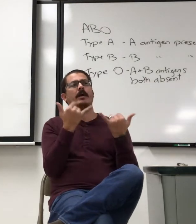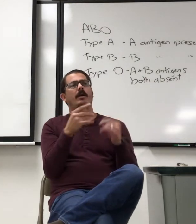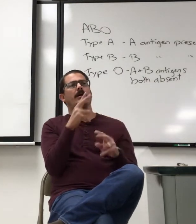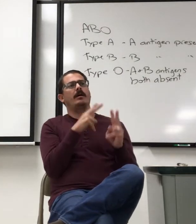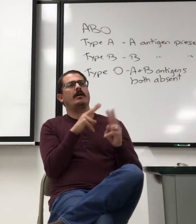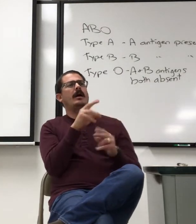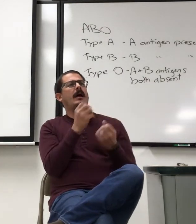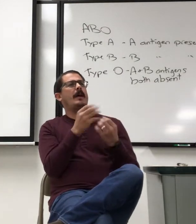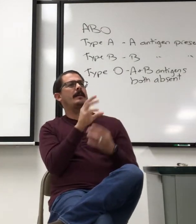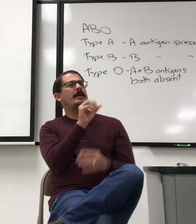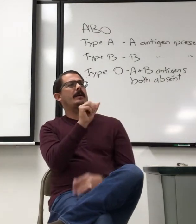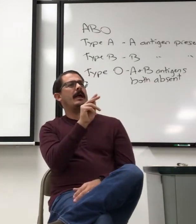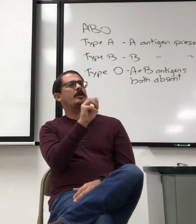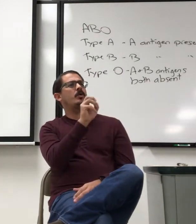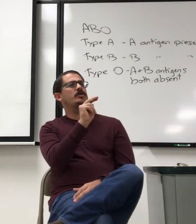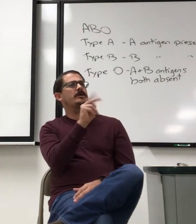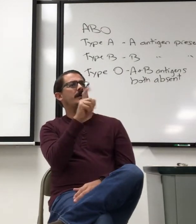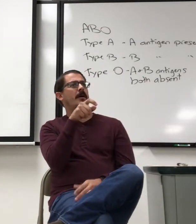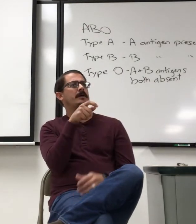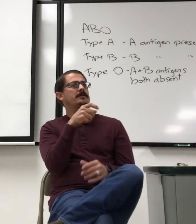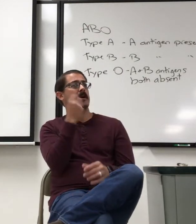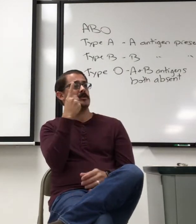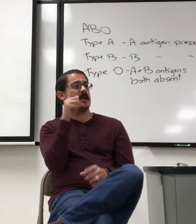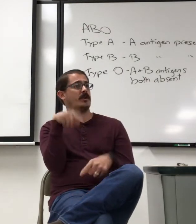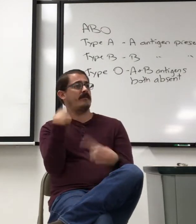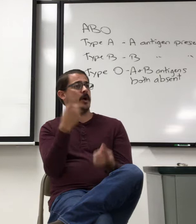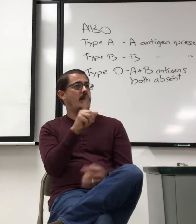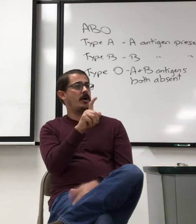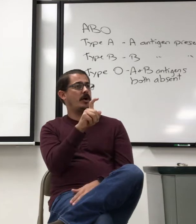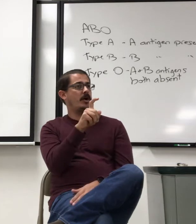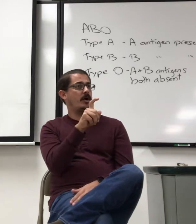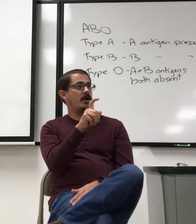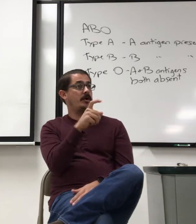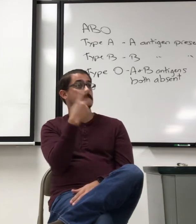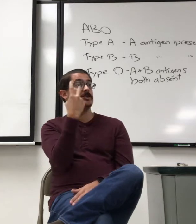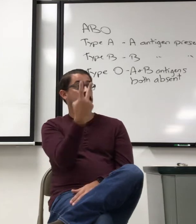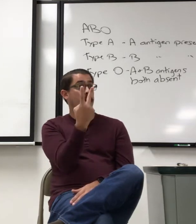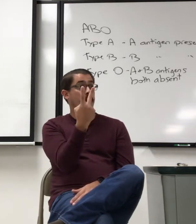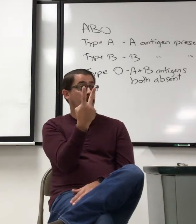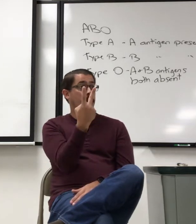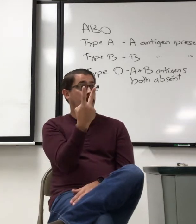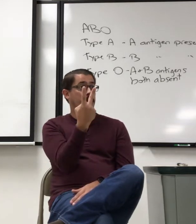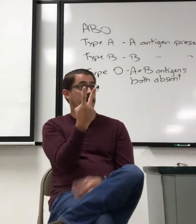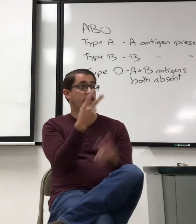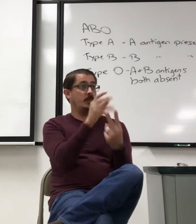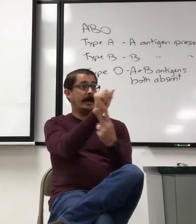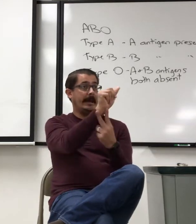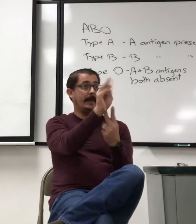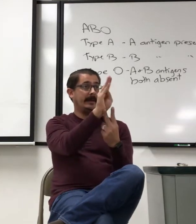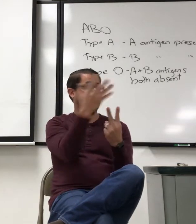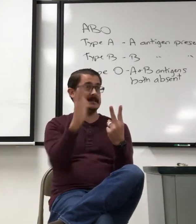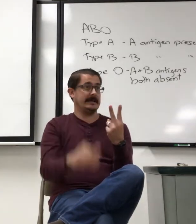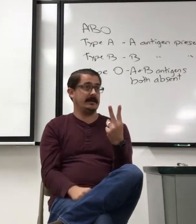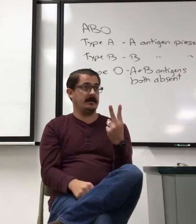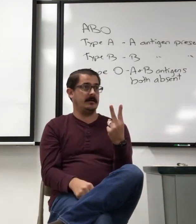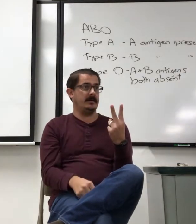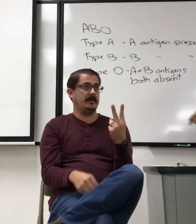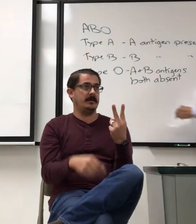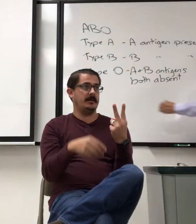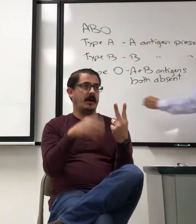many antigens do you have to keep track of so far? Just 2, A and B.